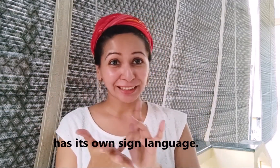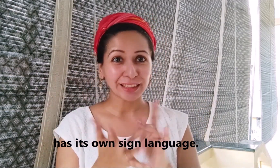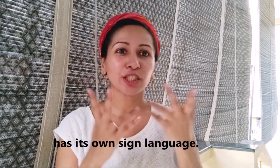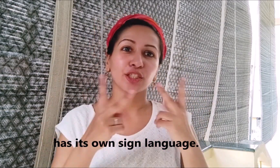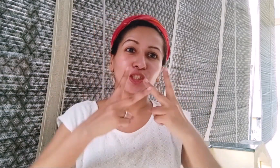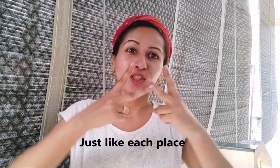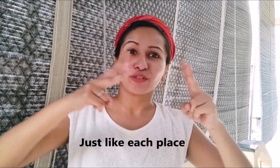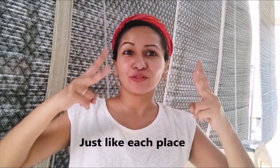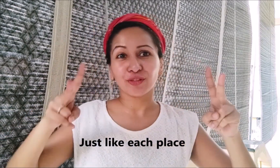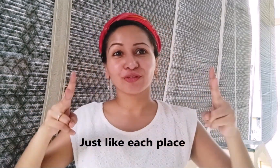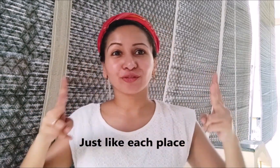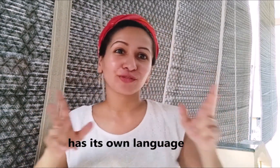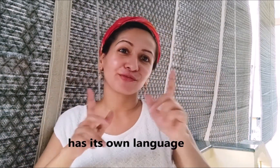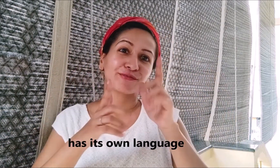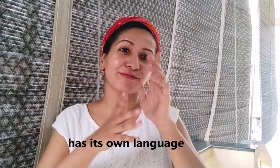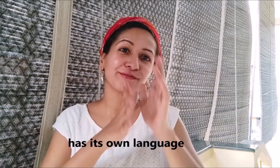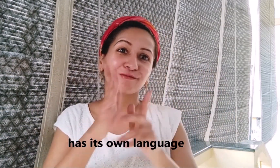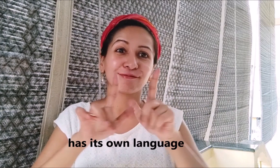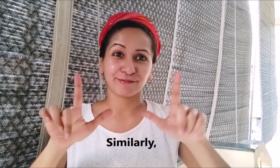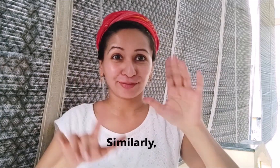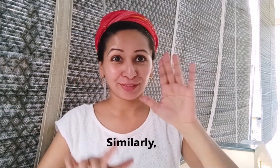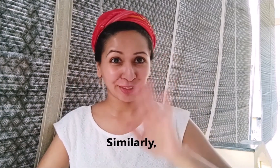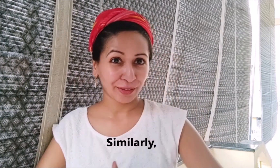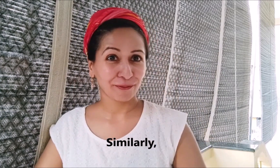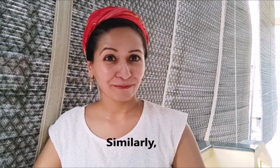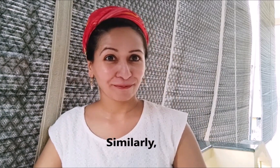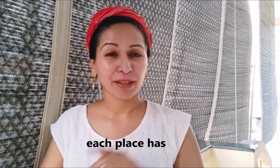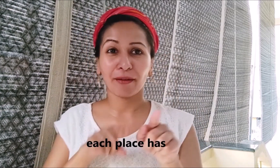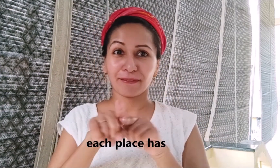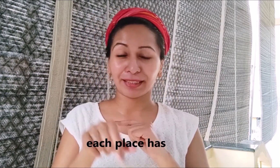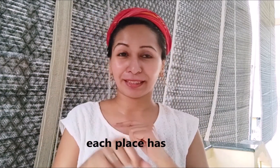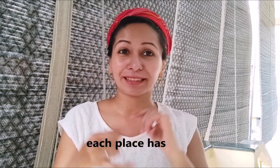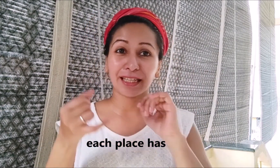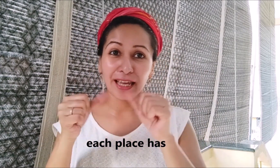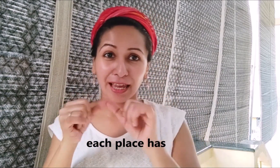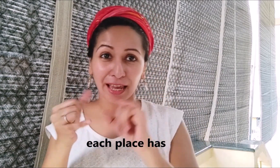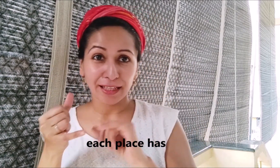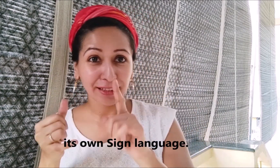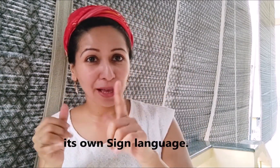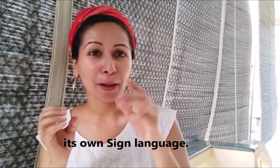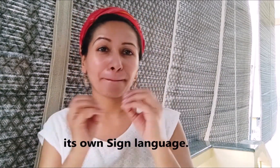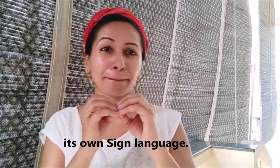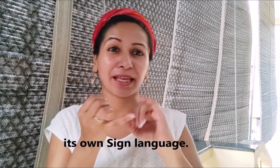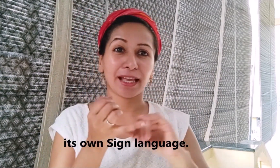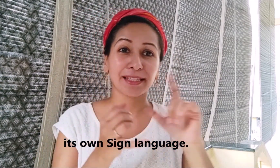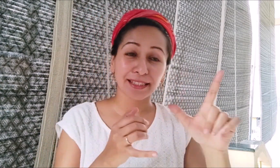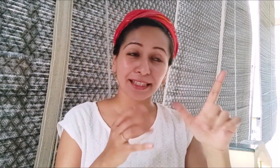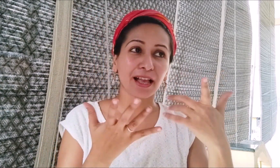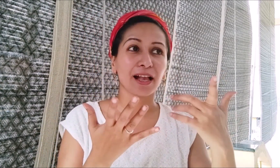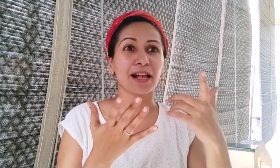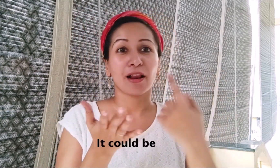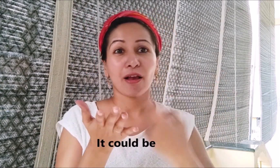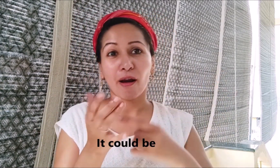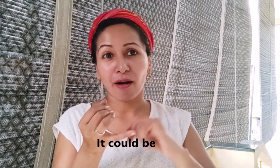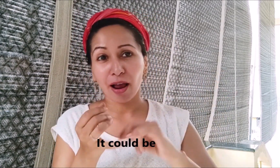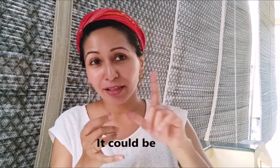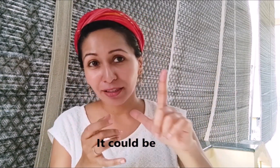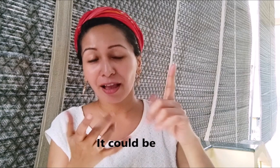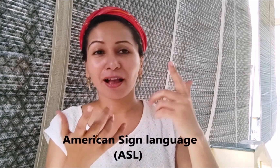like each place has its own language, similarly, each place has its own sign language. So it could be